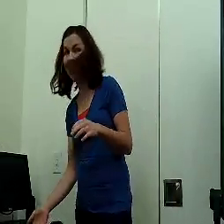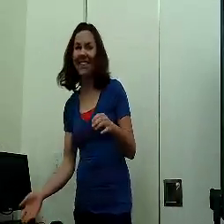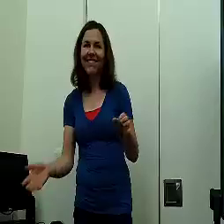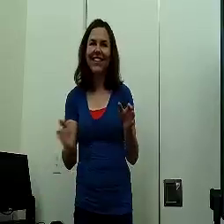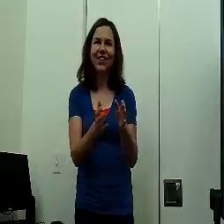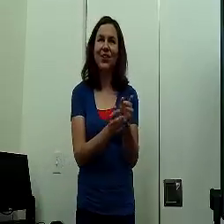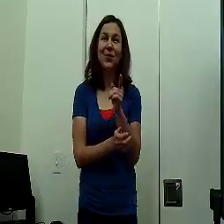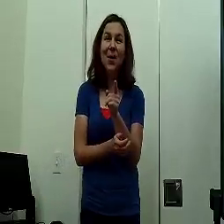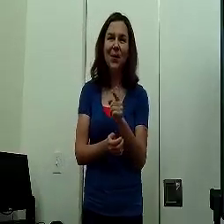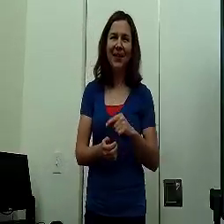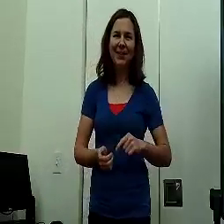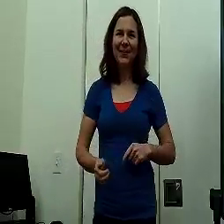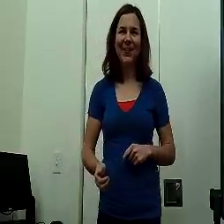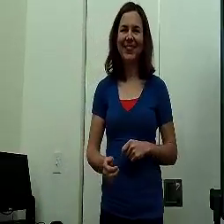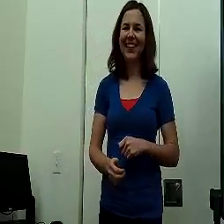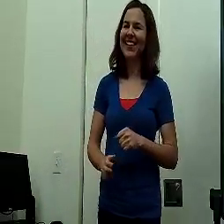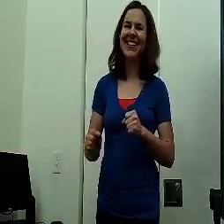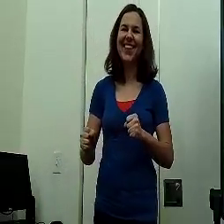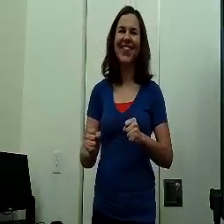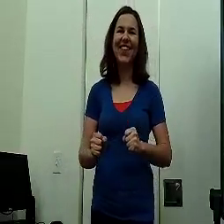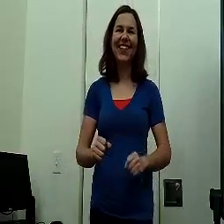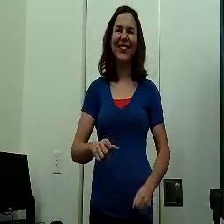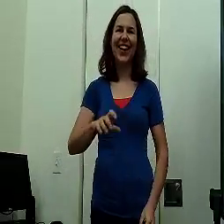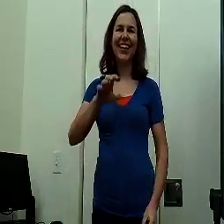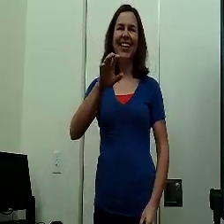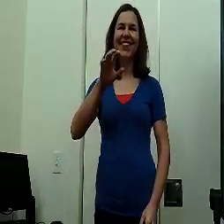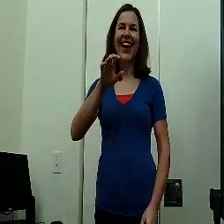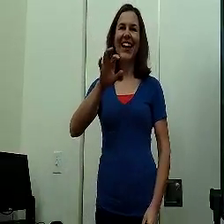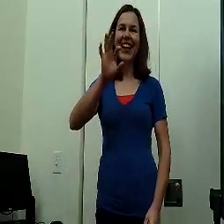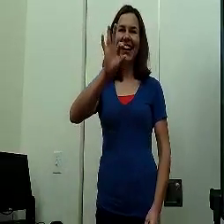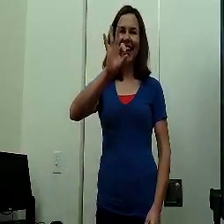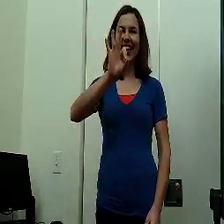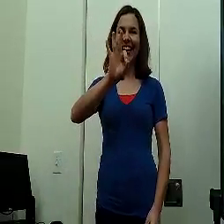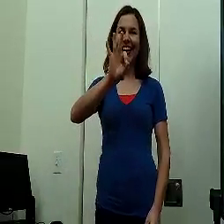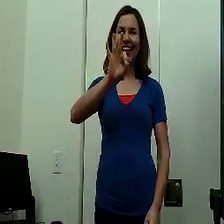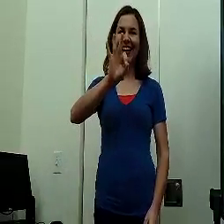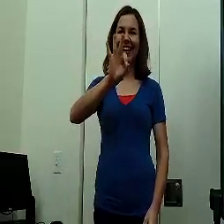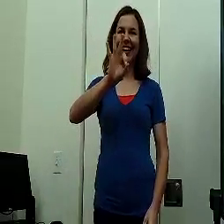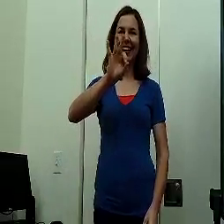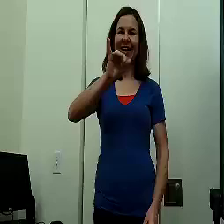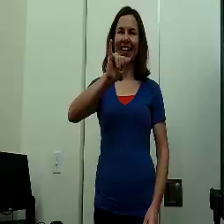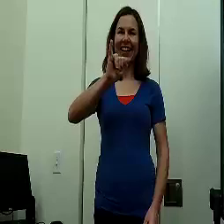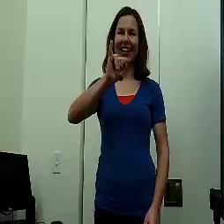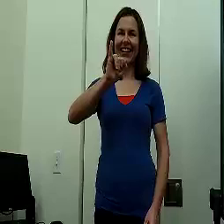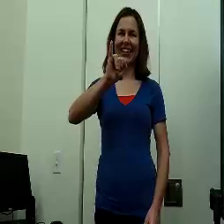Okay. You know this one, Rose. I know you know this one. Ready? Okay.